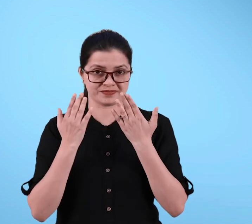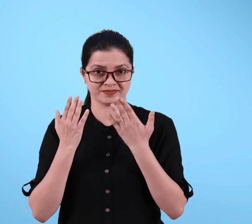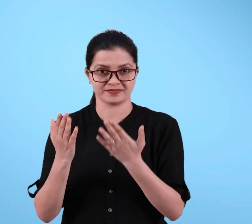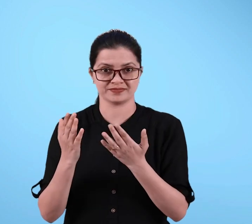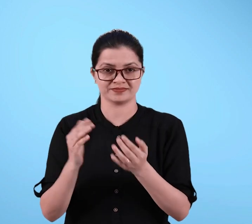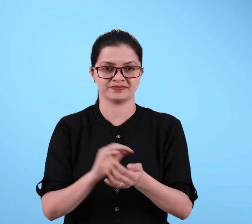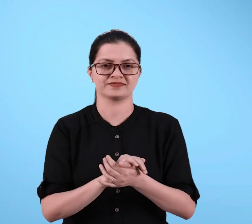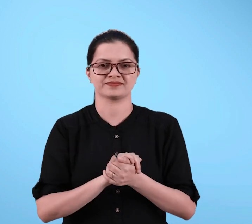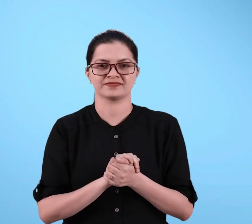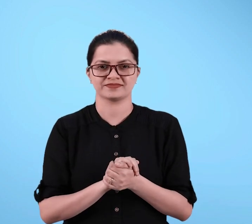Continue.